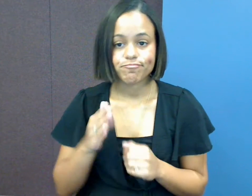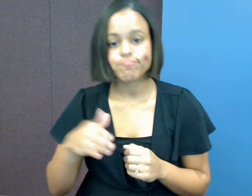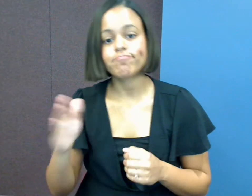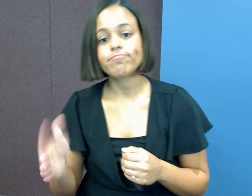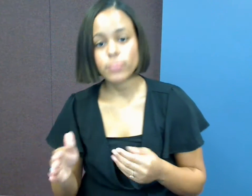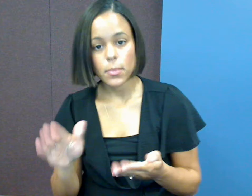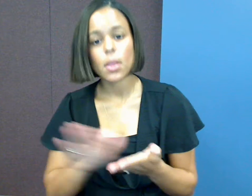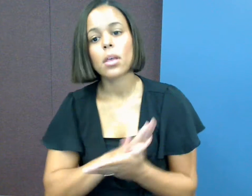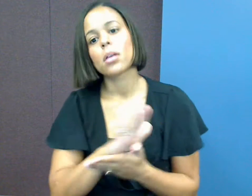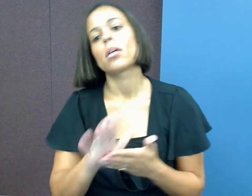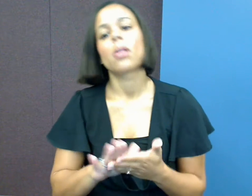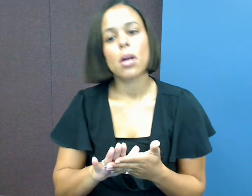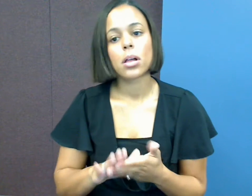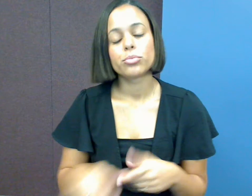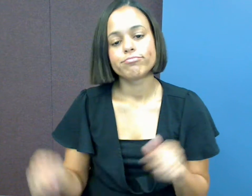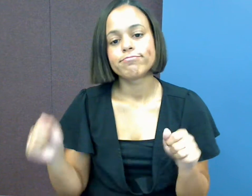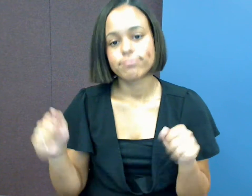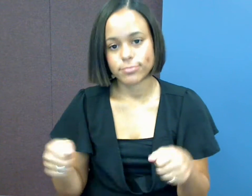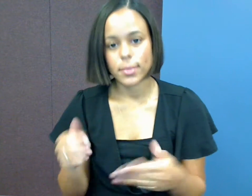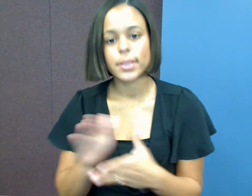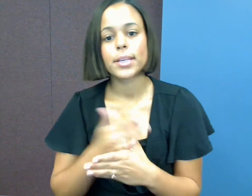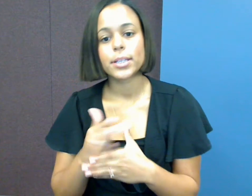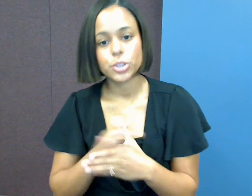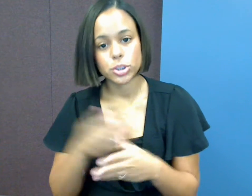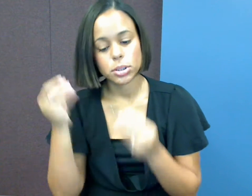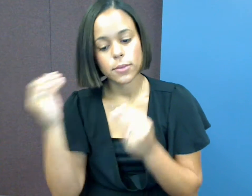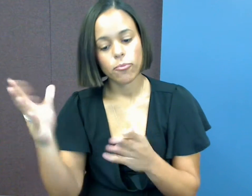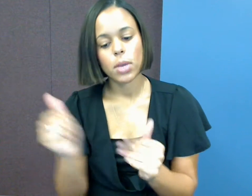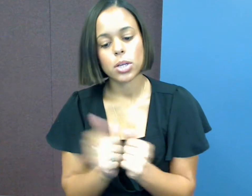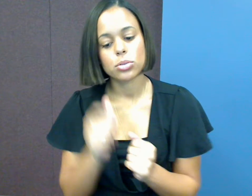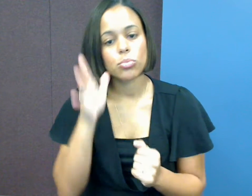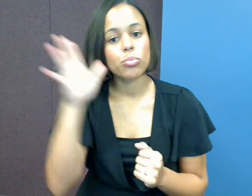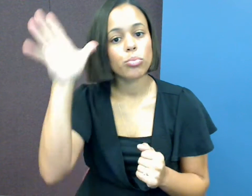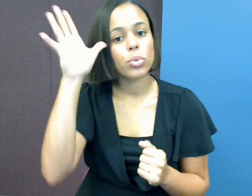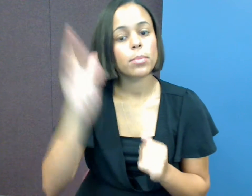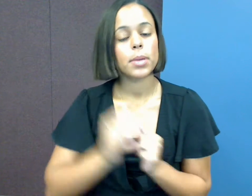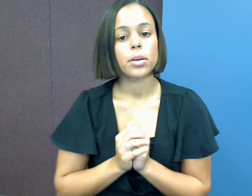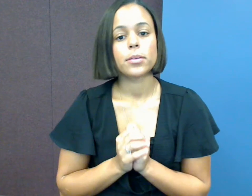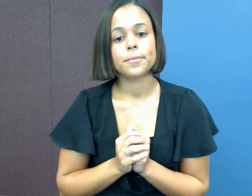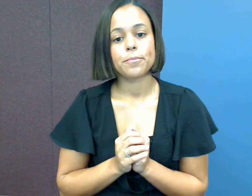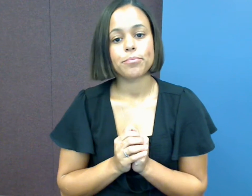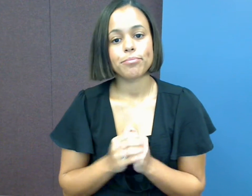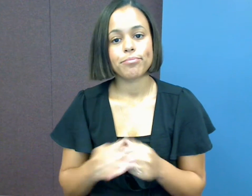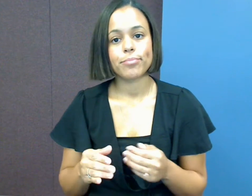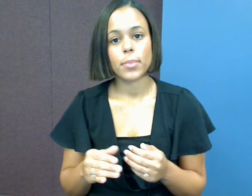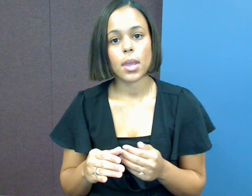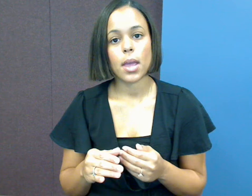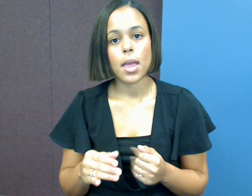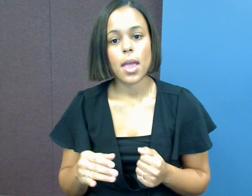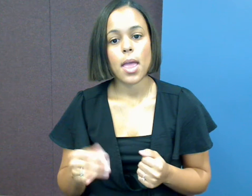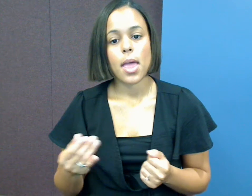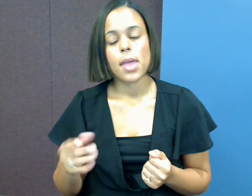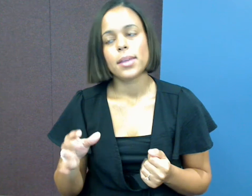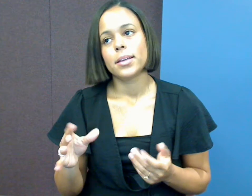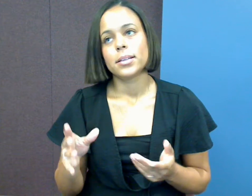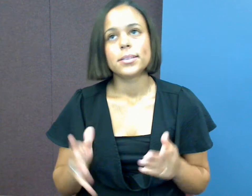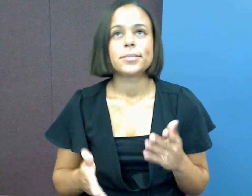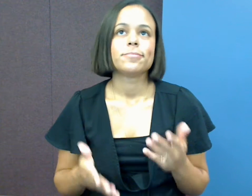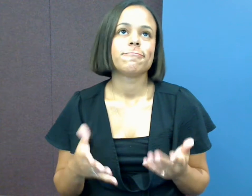individual. The federal regulation is kind of tricky on that one, because a lot of institutions are not required to share